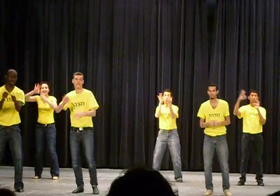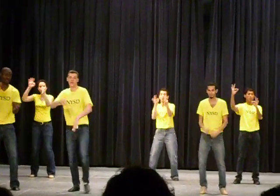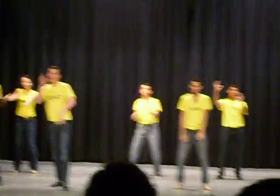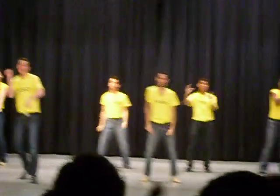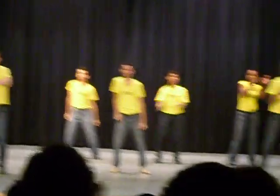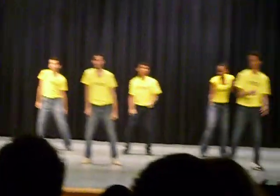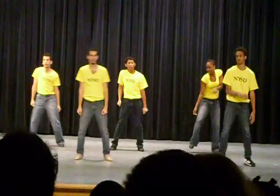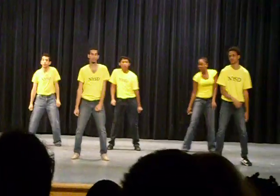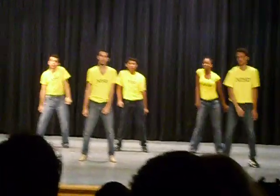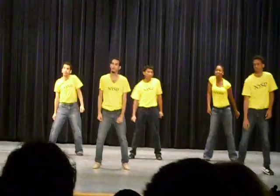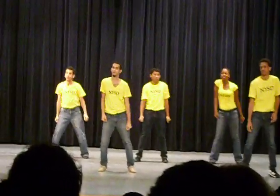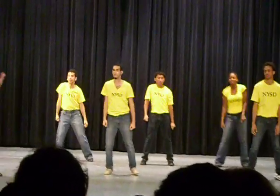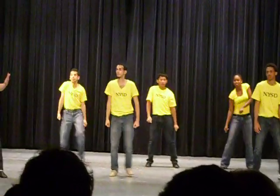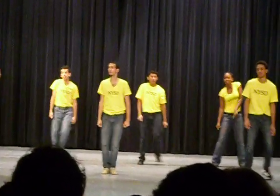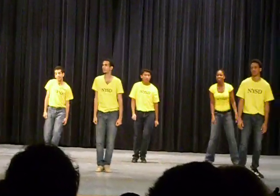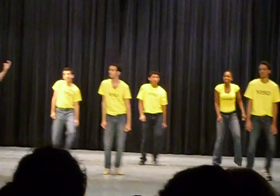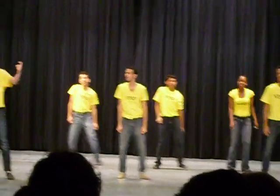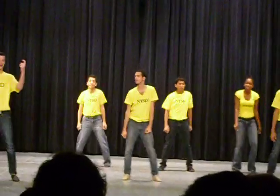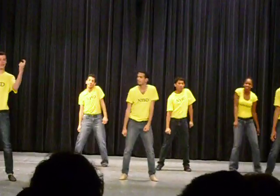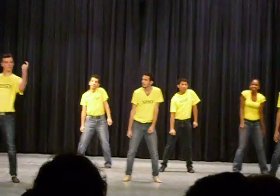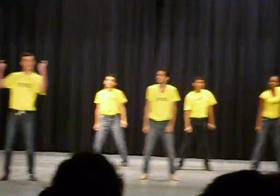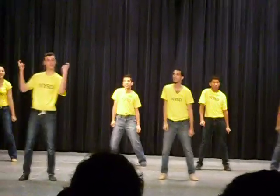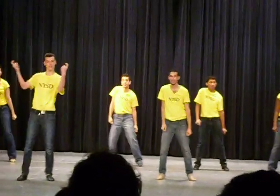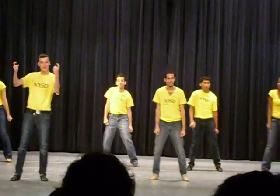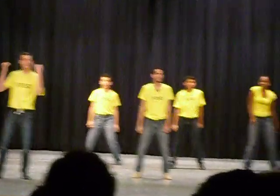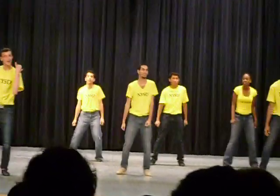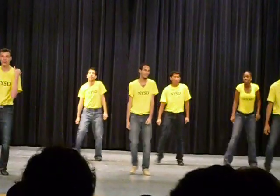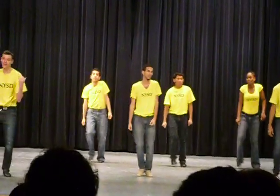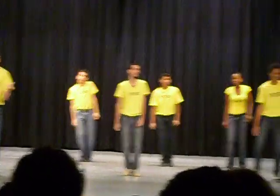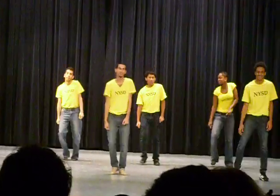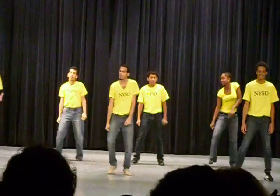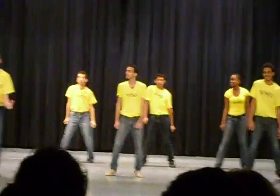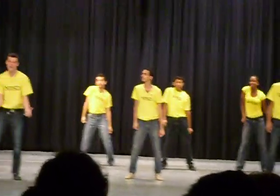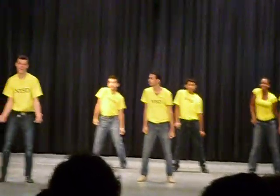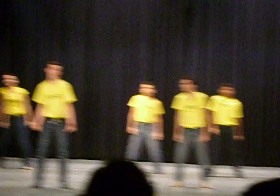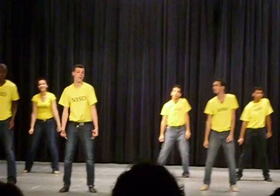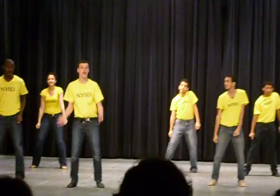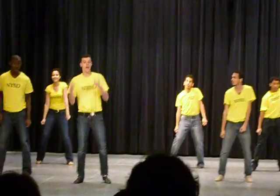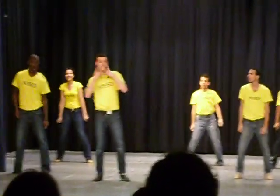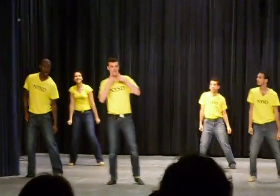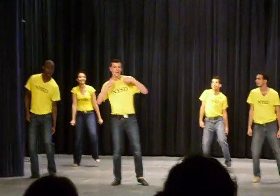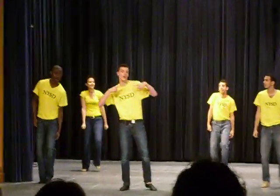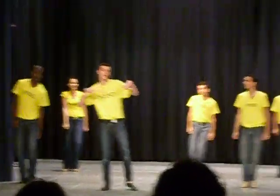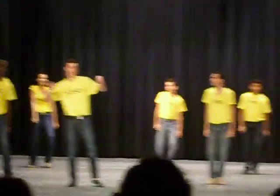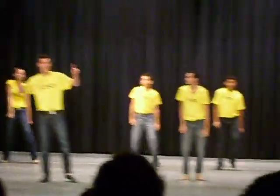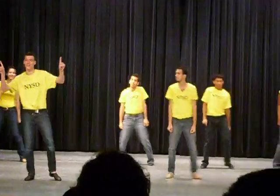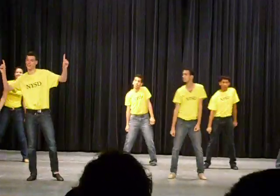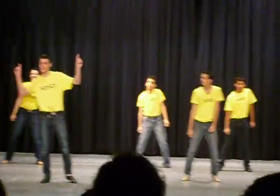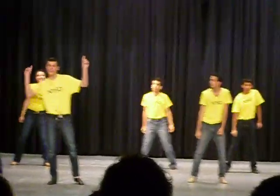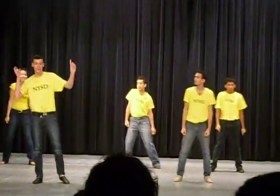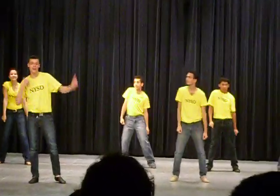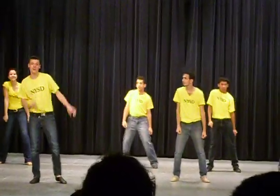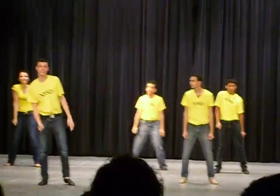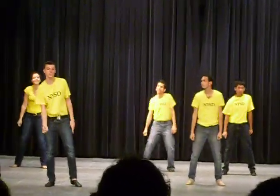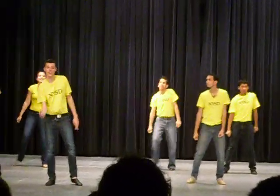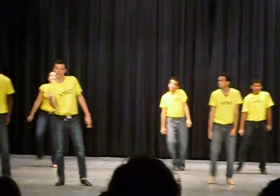this right. Here and now, it's out for celebration. While they're figuring it out,